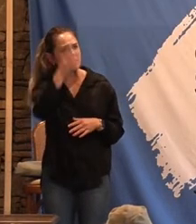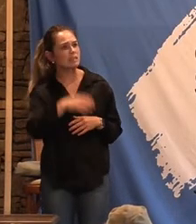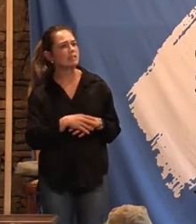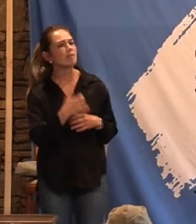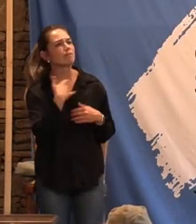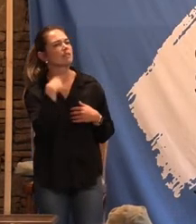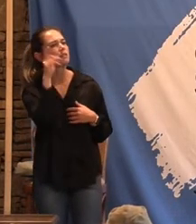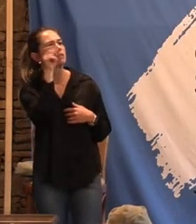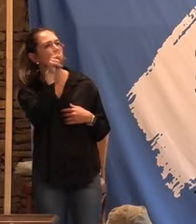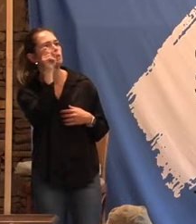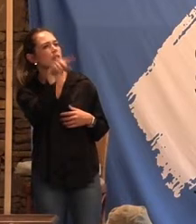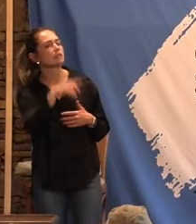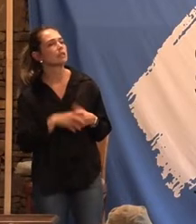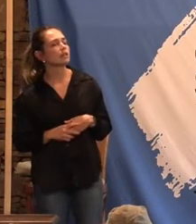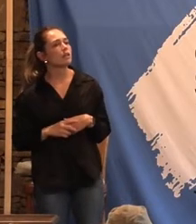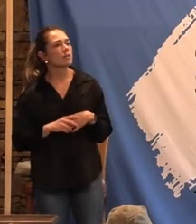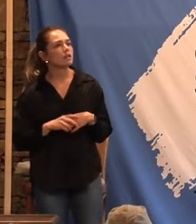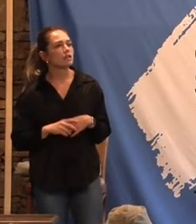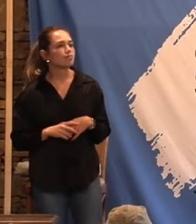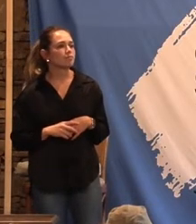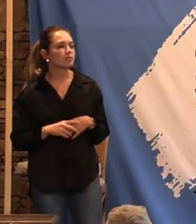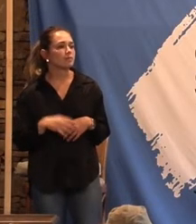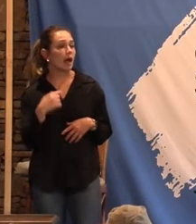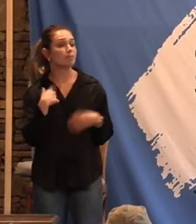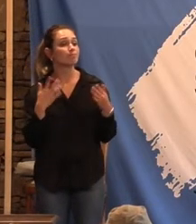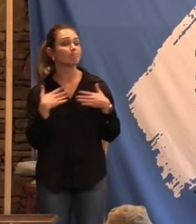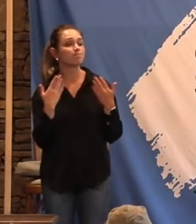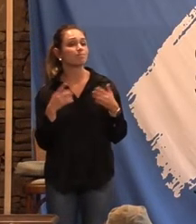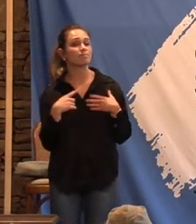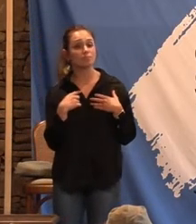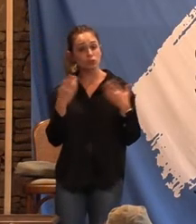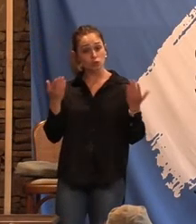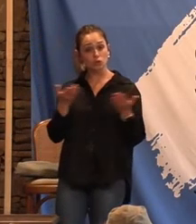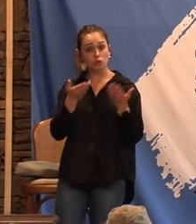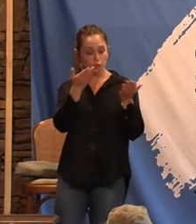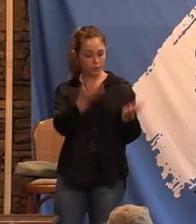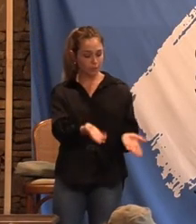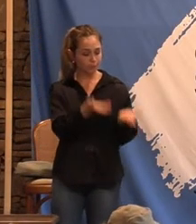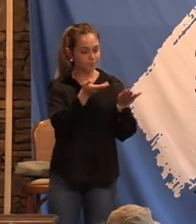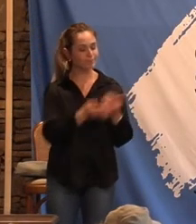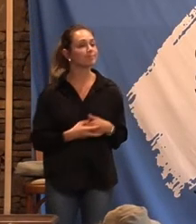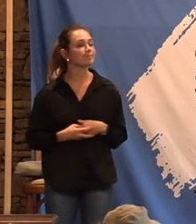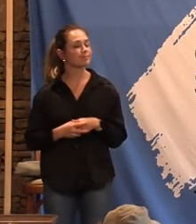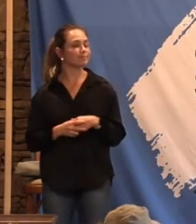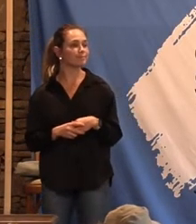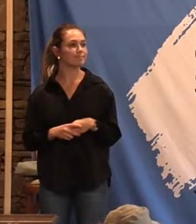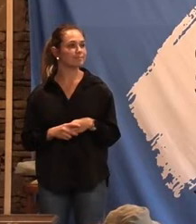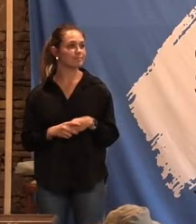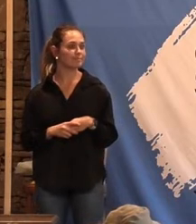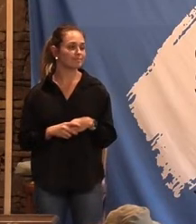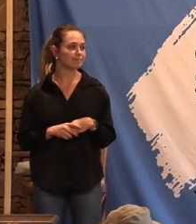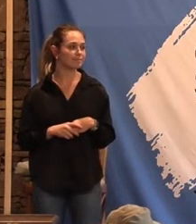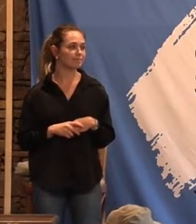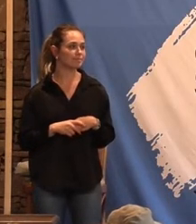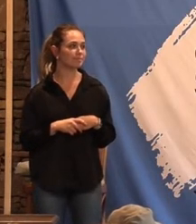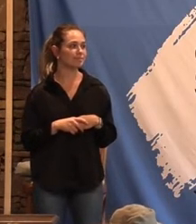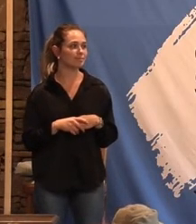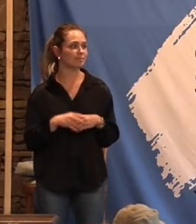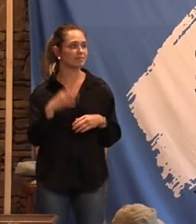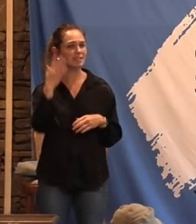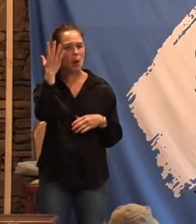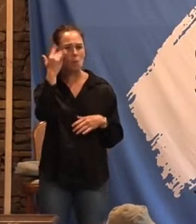I've got some questions. I'm so glad that you are here. Why does